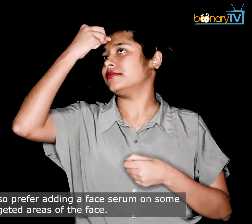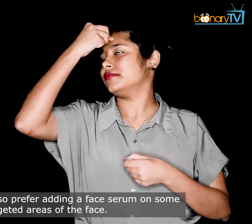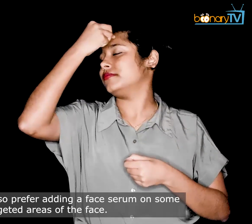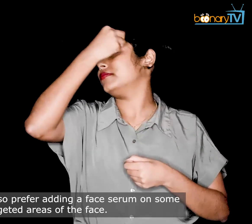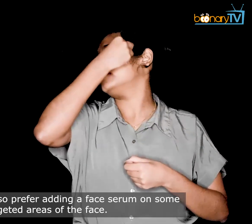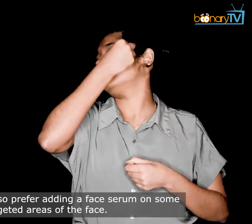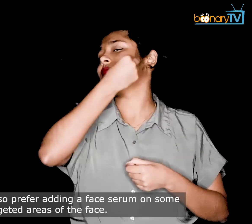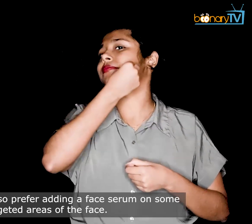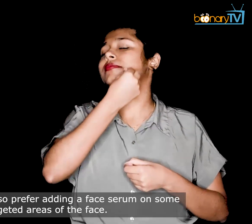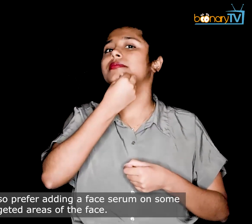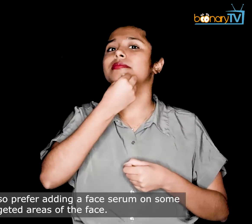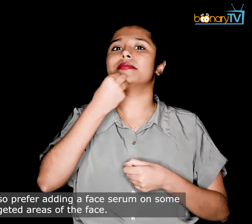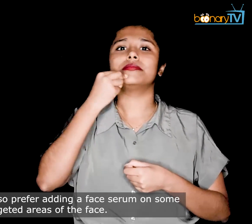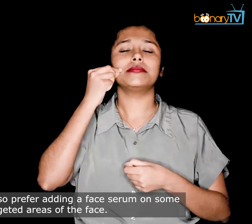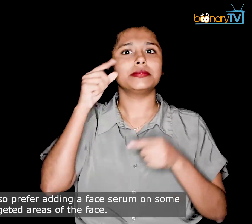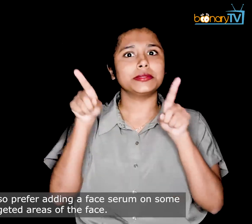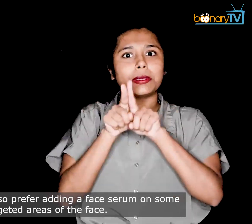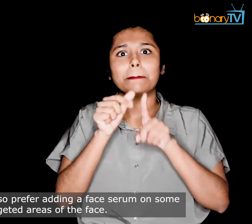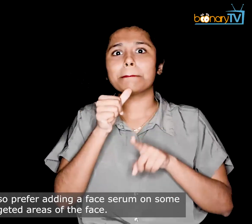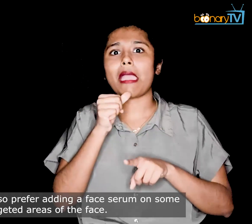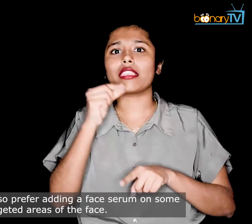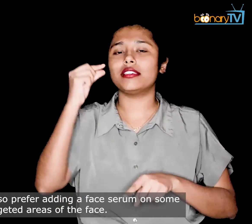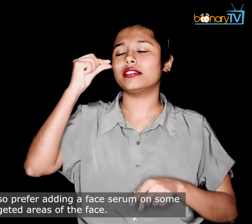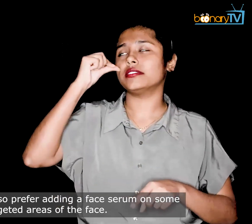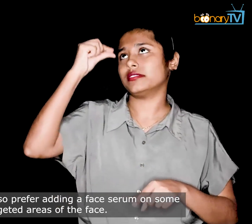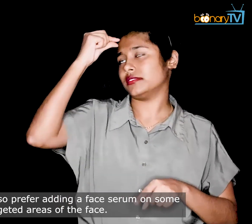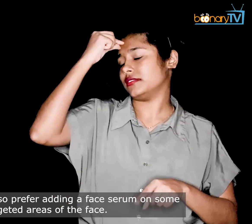on some targeted areas of the face.